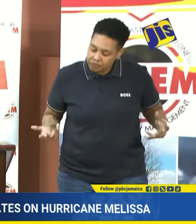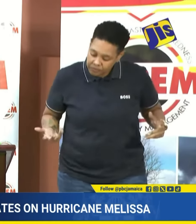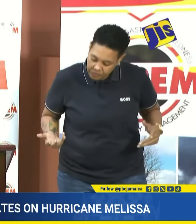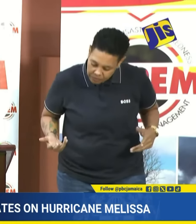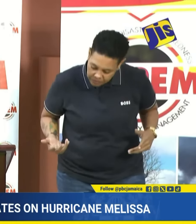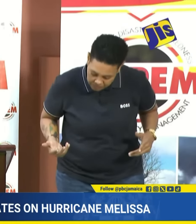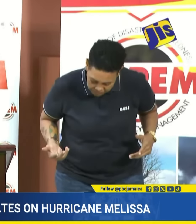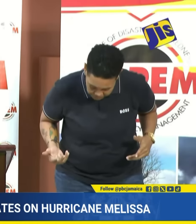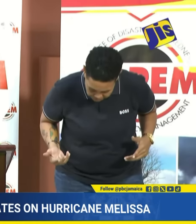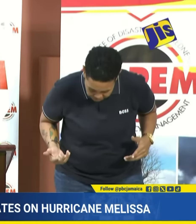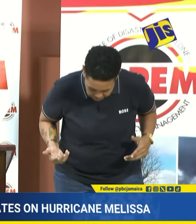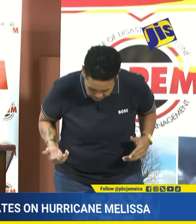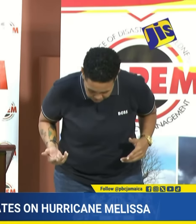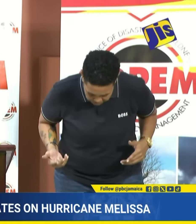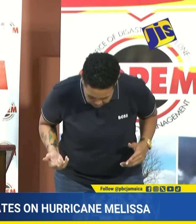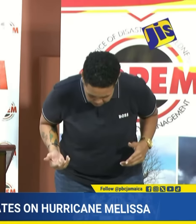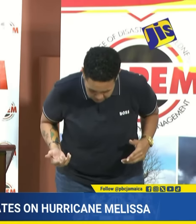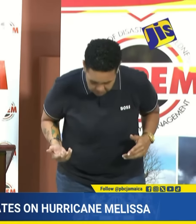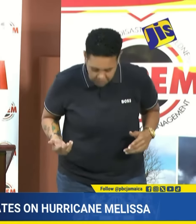a very